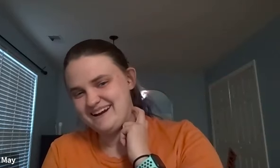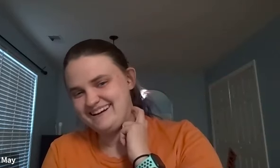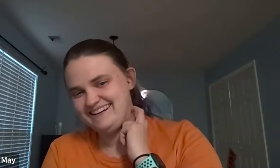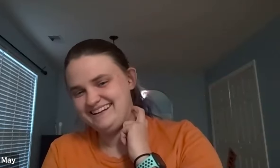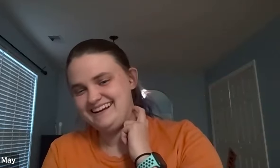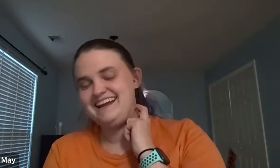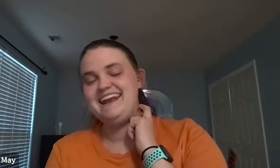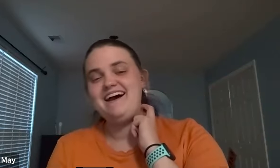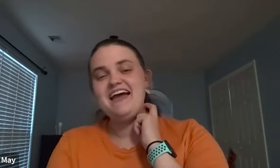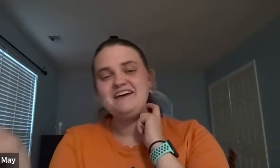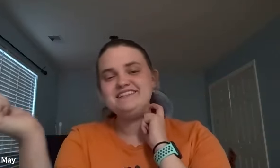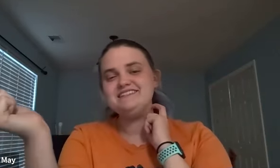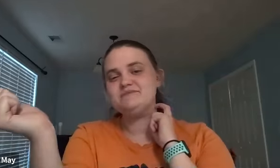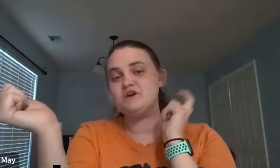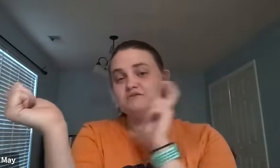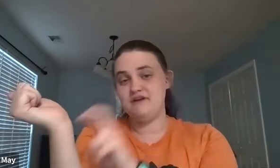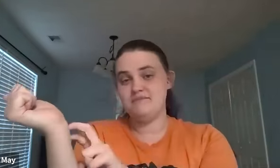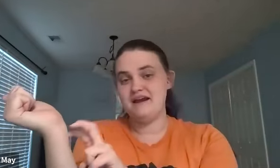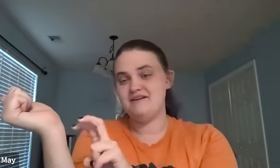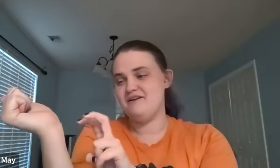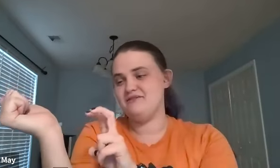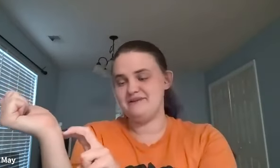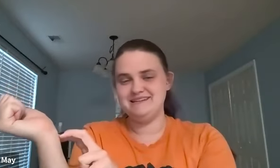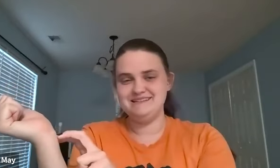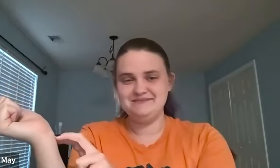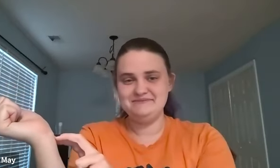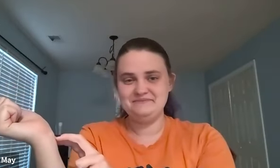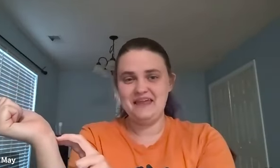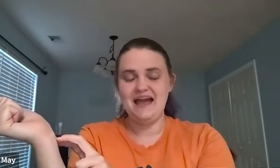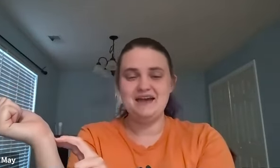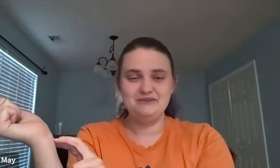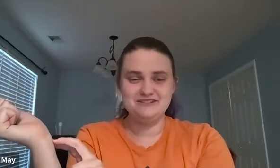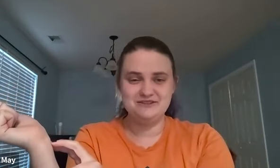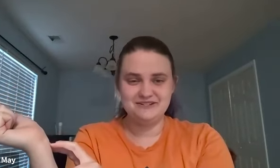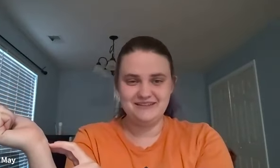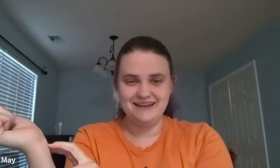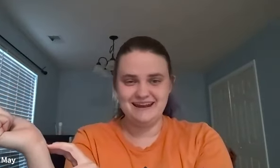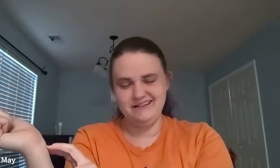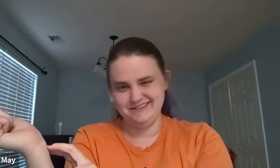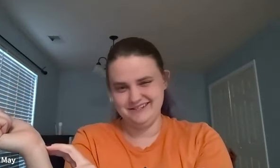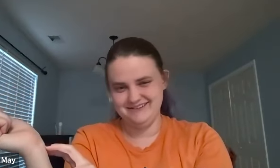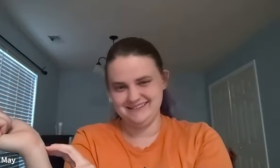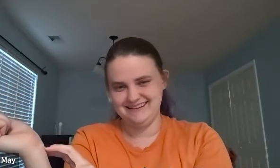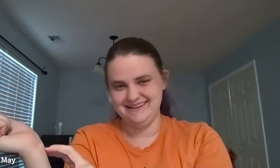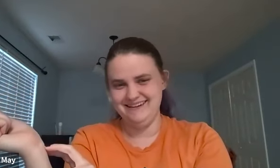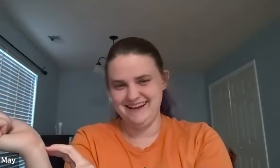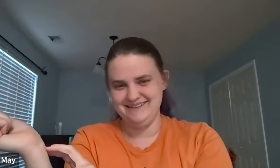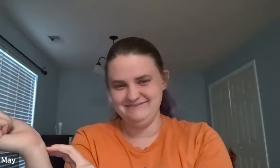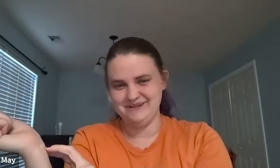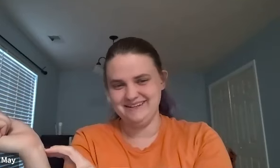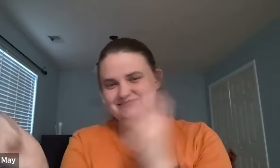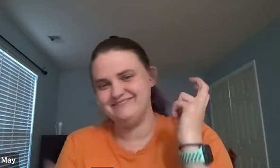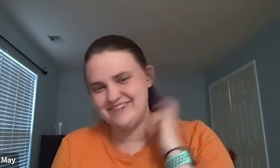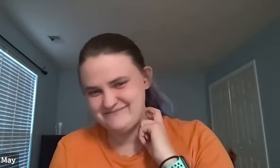Vampire. Now I have seen some go vampire on the wrist. I had one student do that and I looked at her and I was like, okay, but